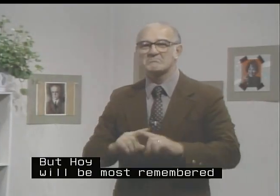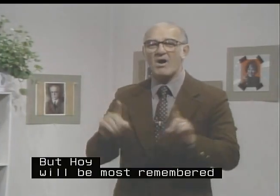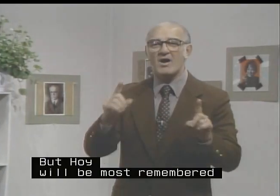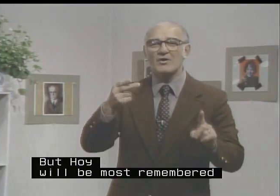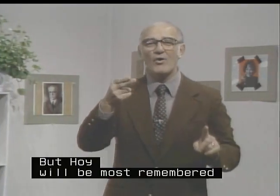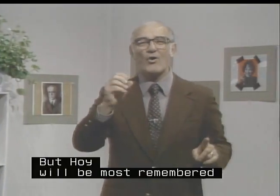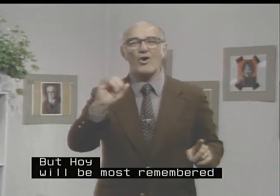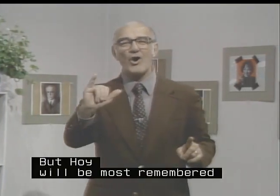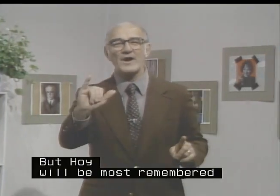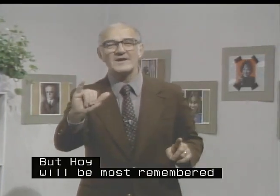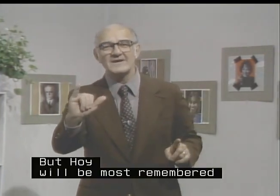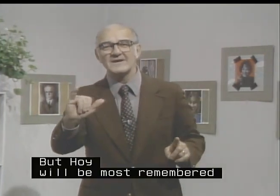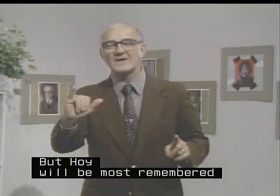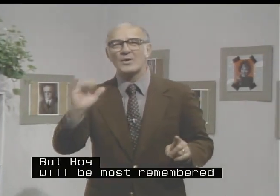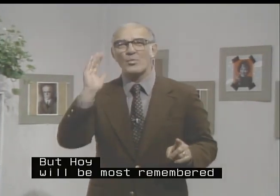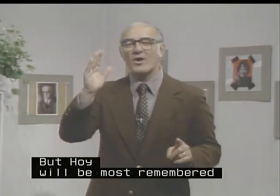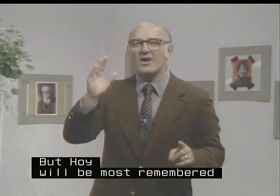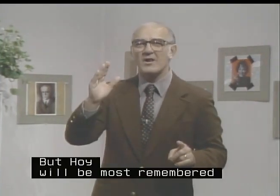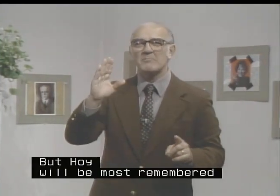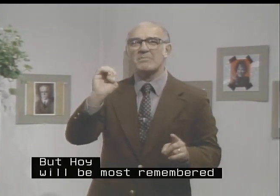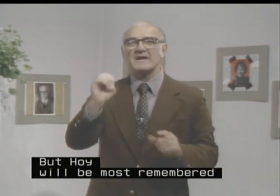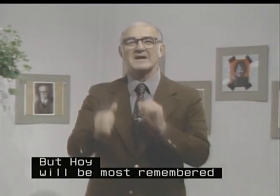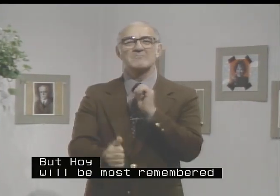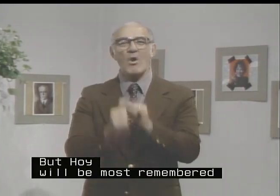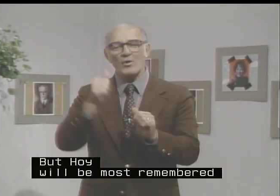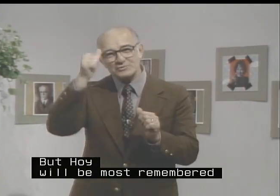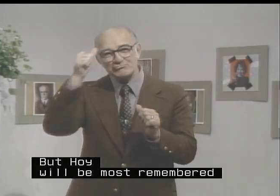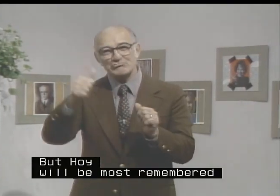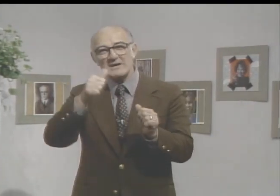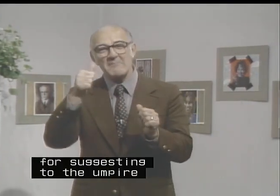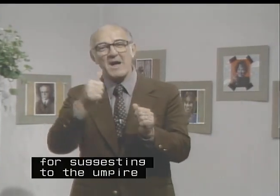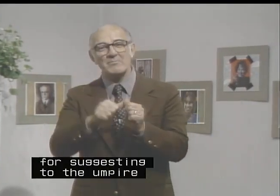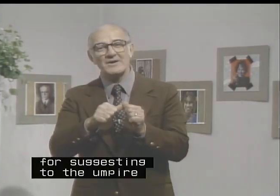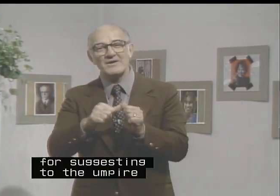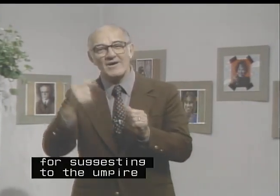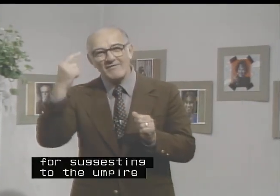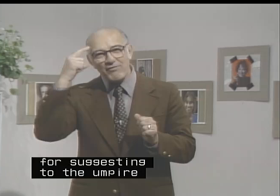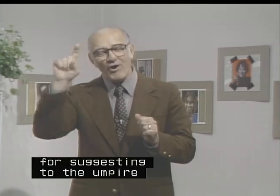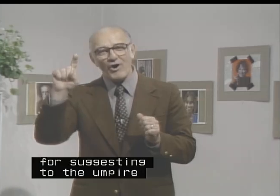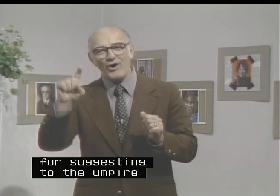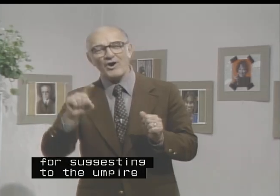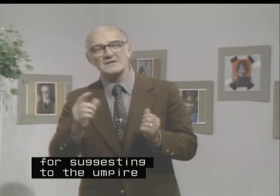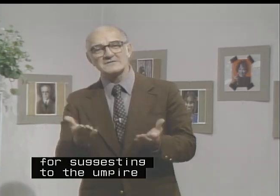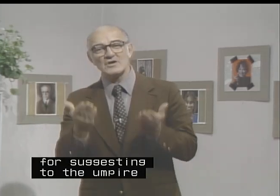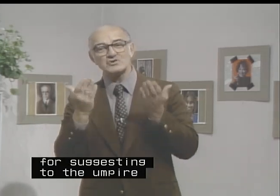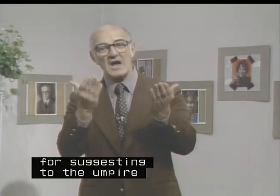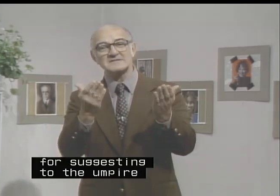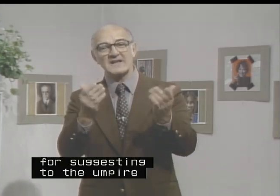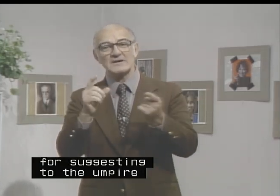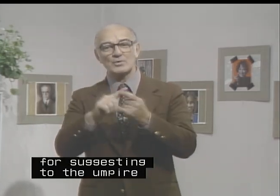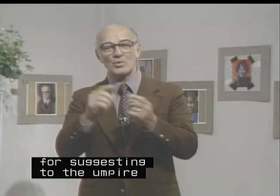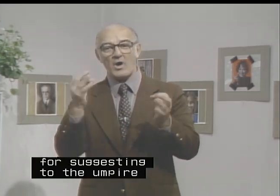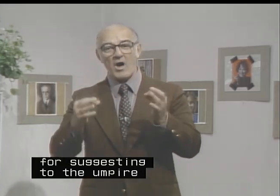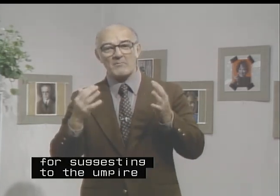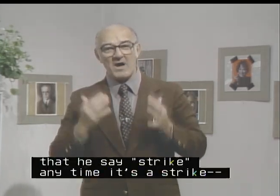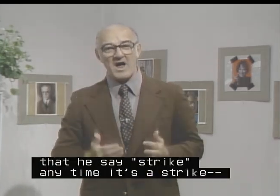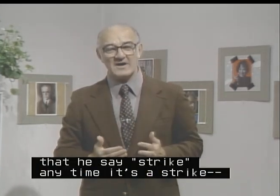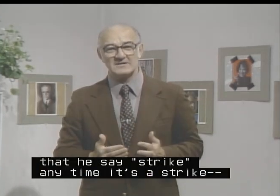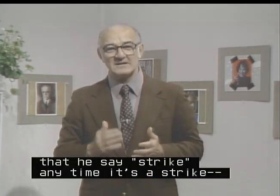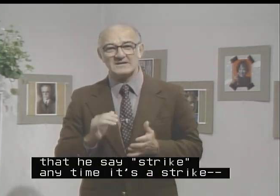But Hoy will be most remembered for suggesting to umpire